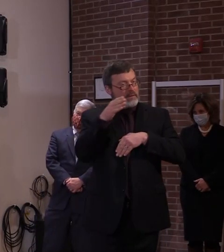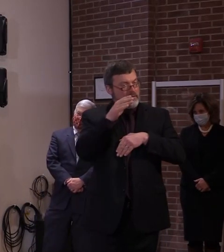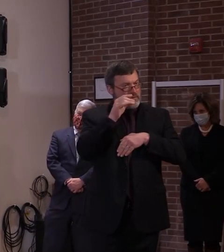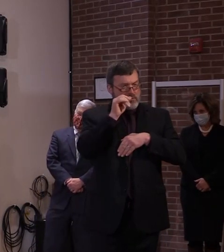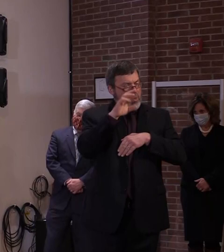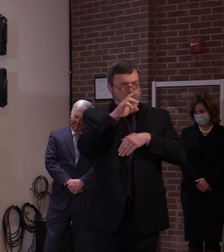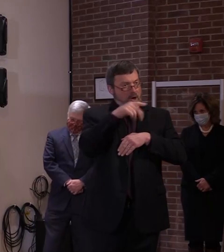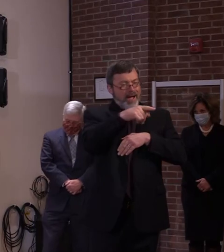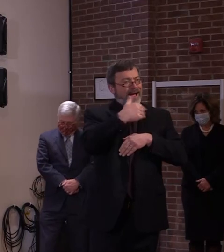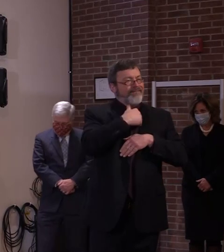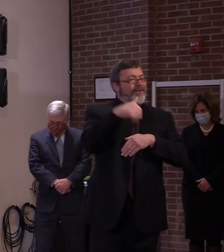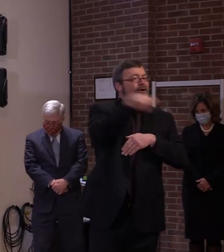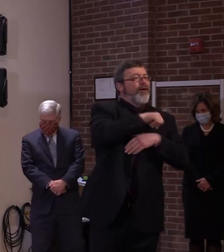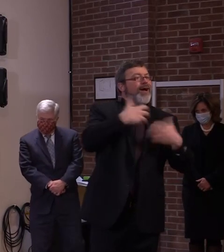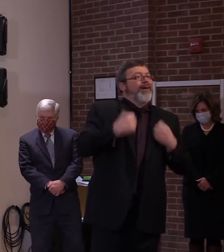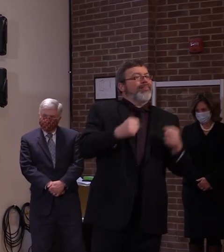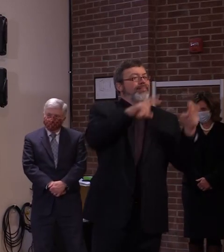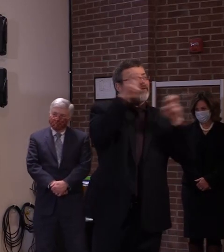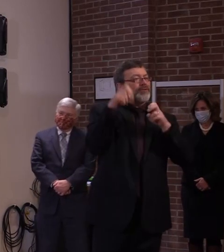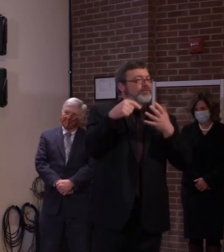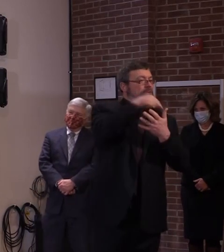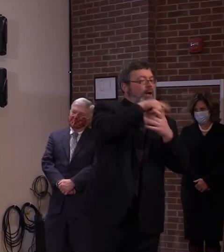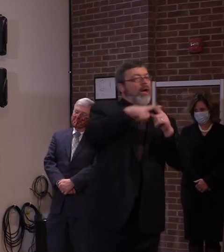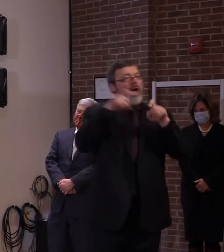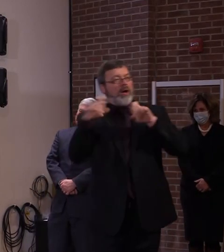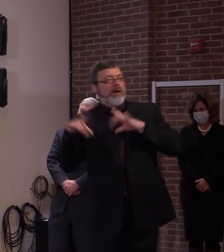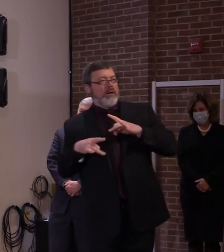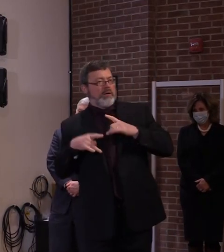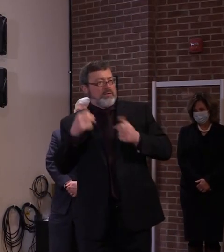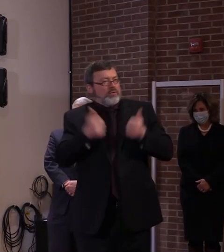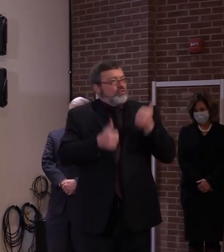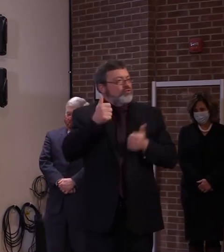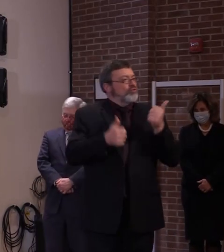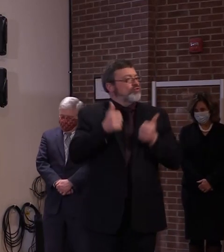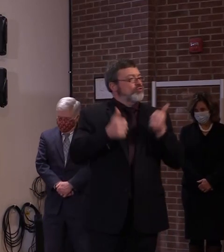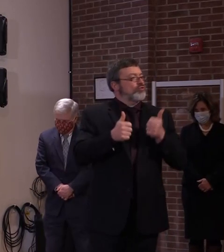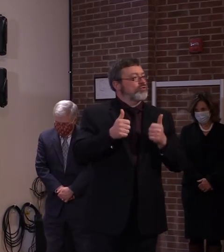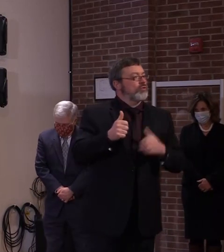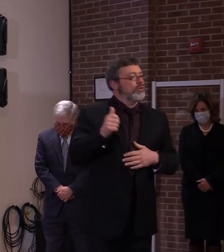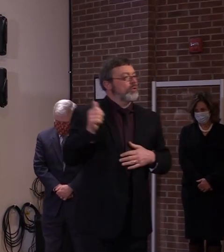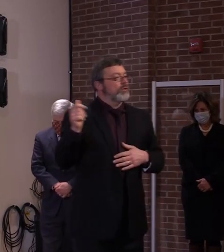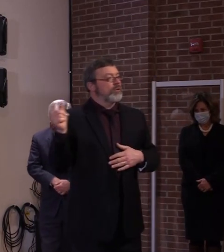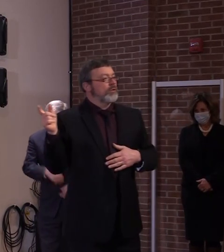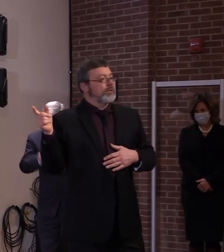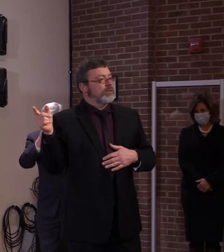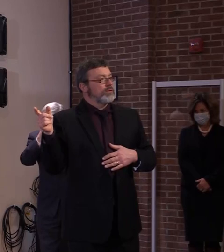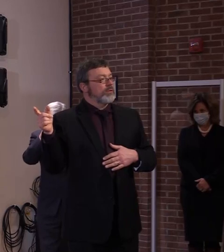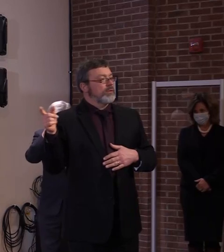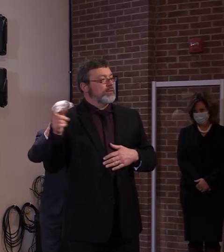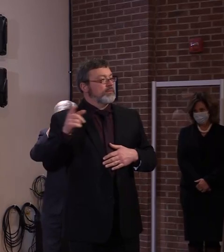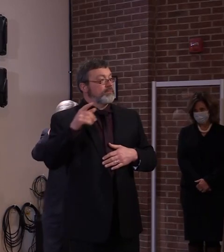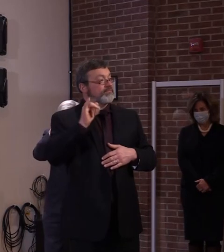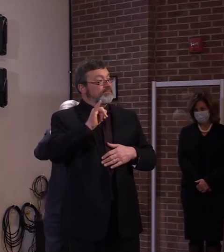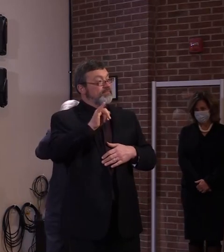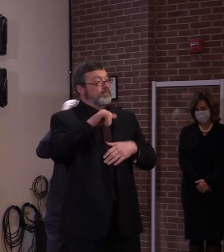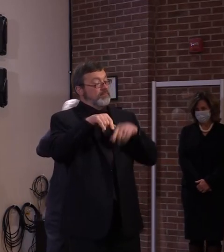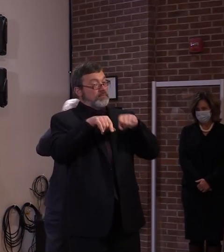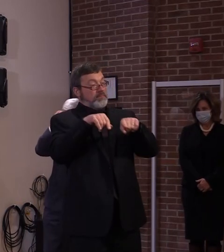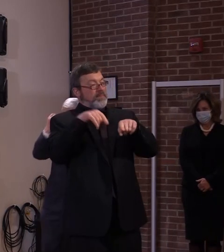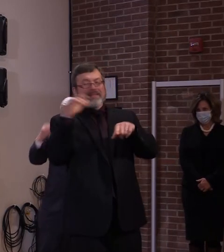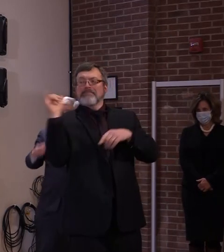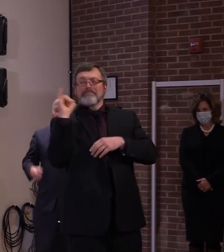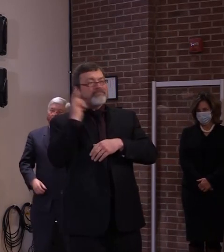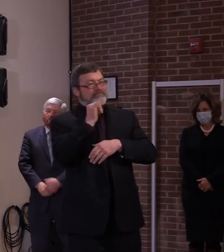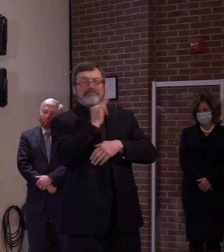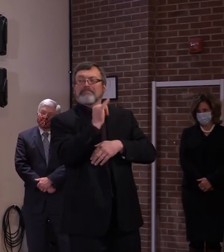same questions because I see a number of the deaths as well. They die with COVID. They have they test positive for